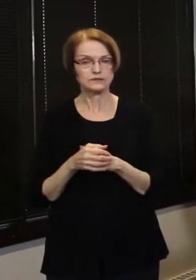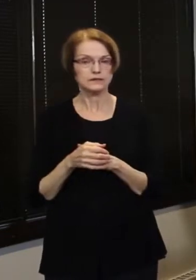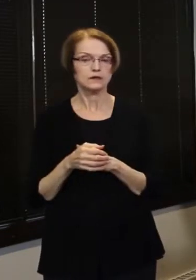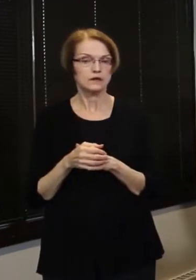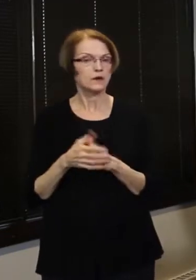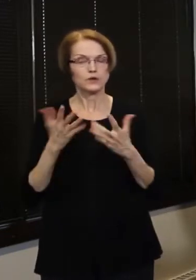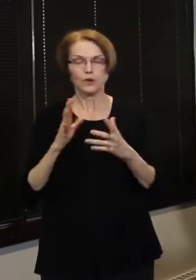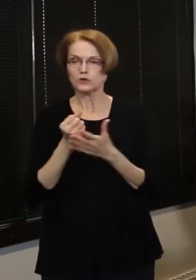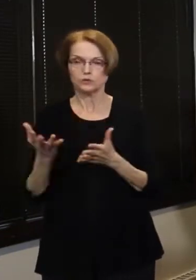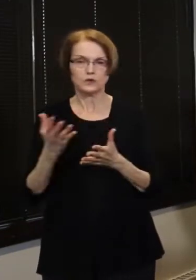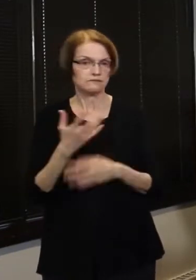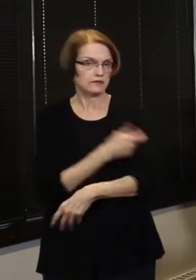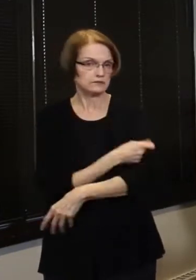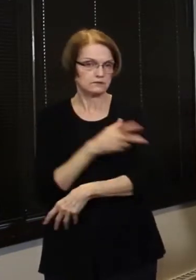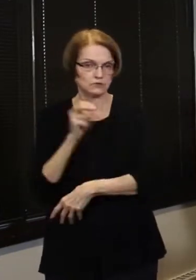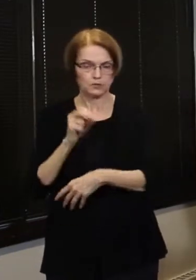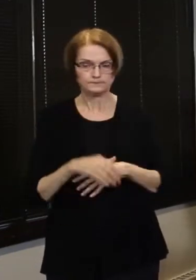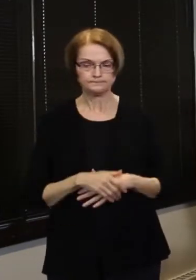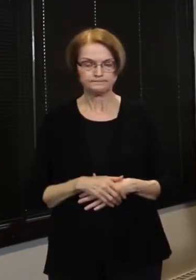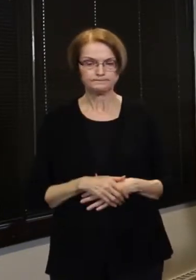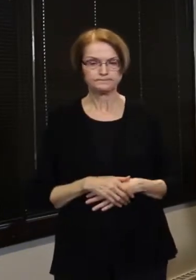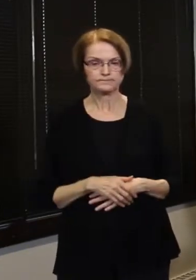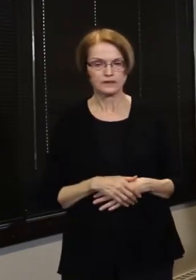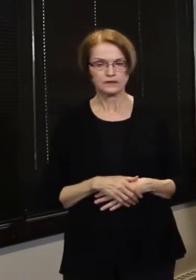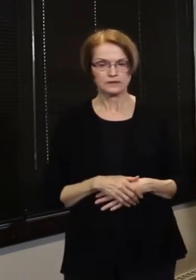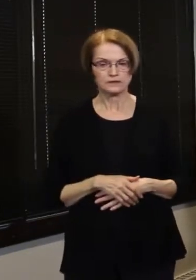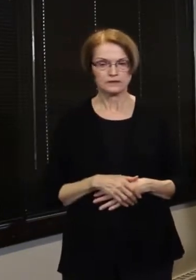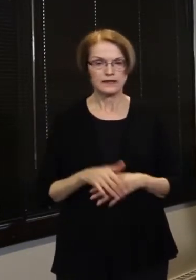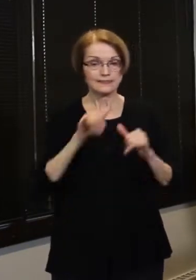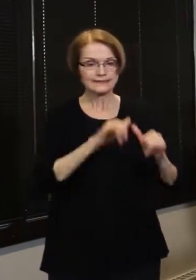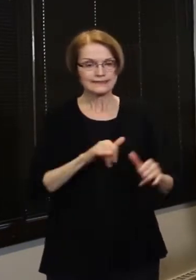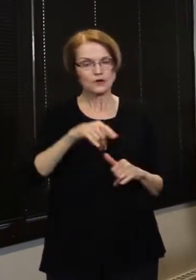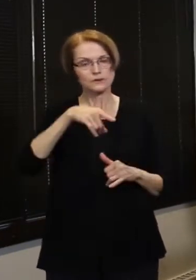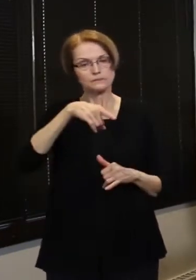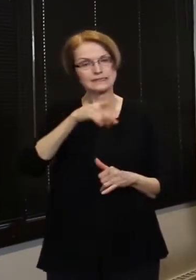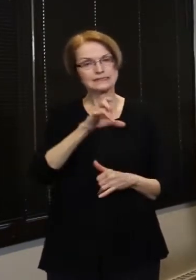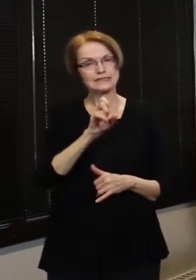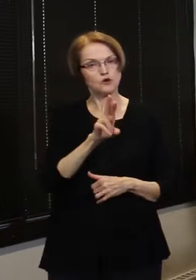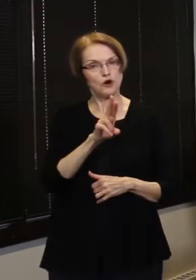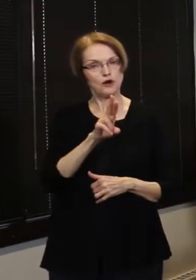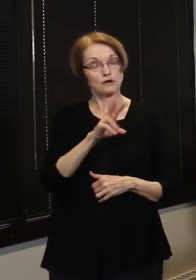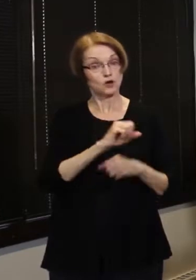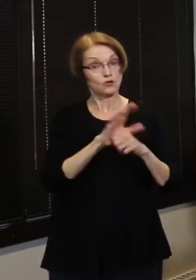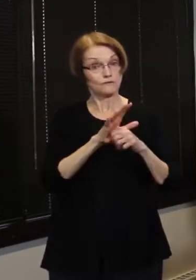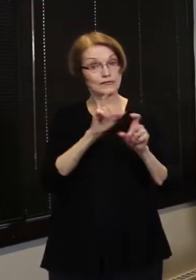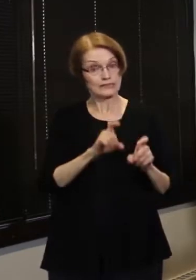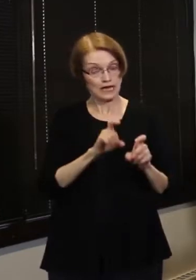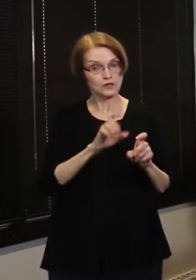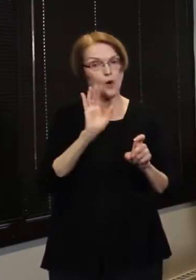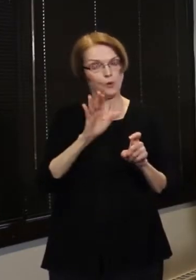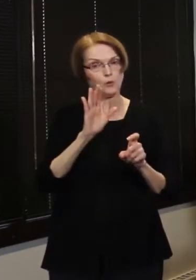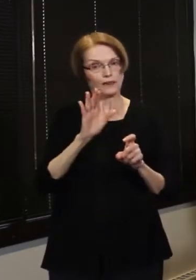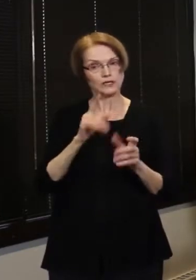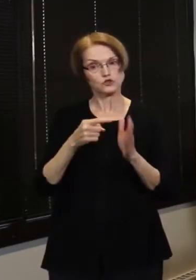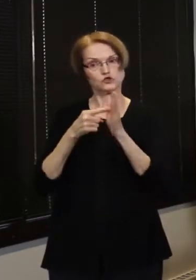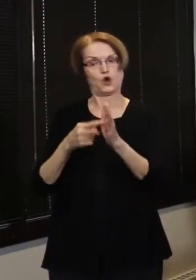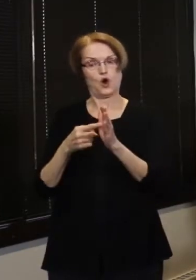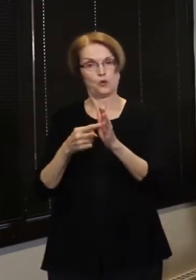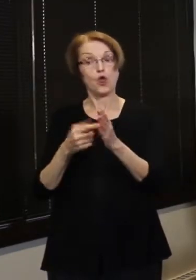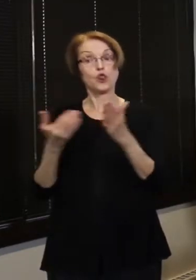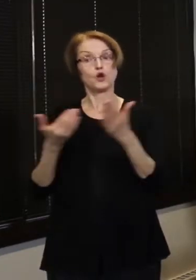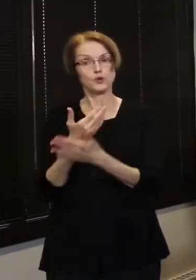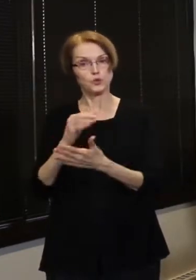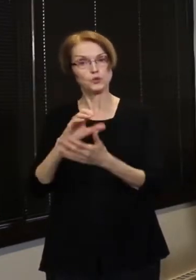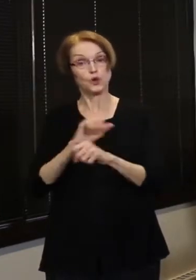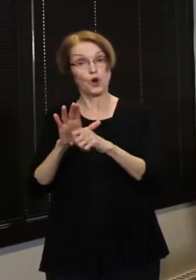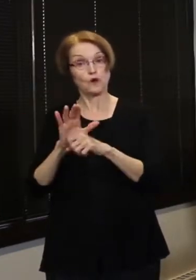either. Does the standard PCR coronavirus test show if someone has the new coronavirus strain?